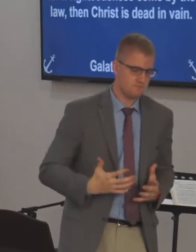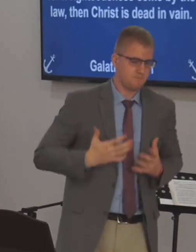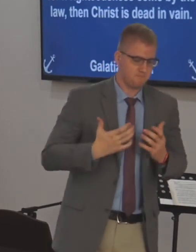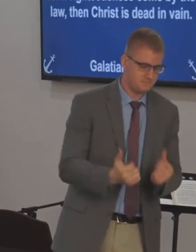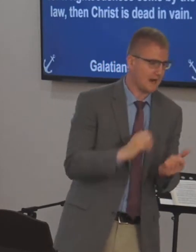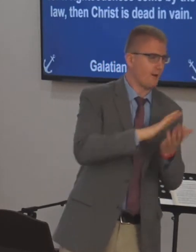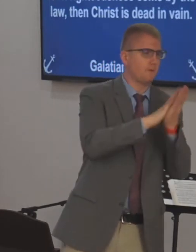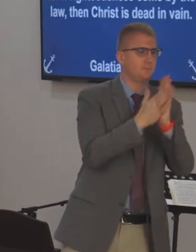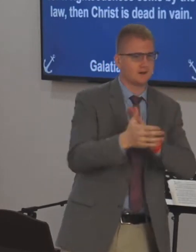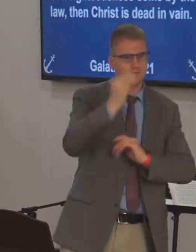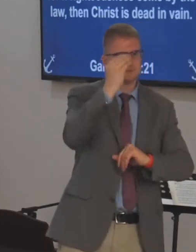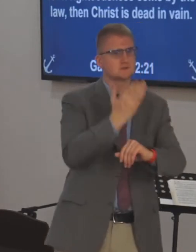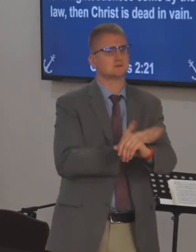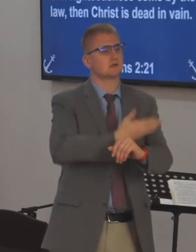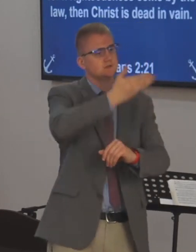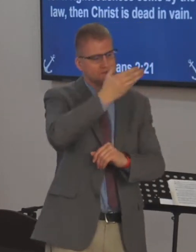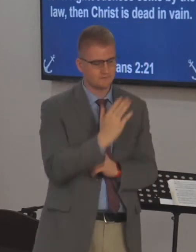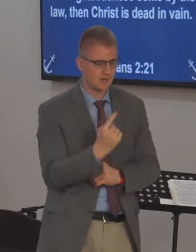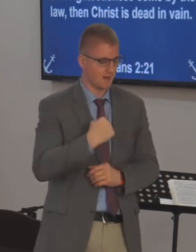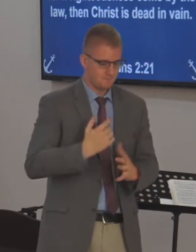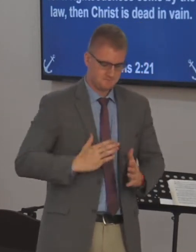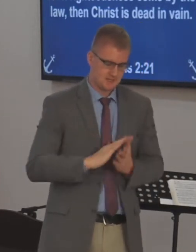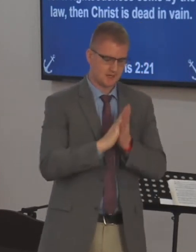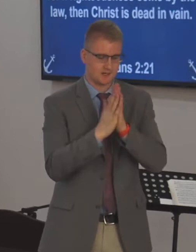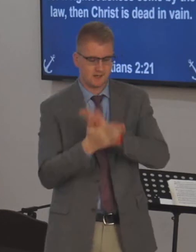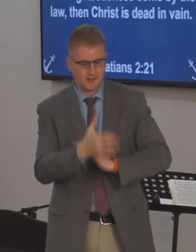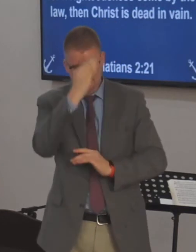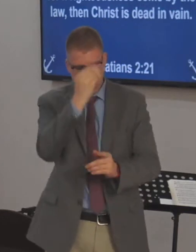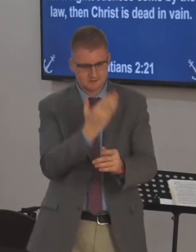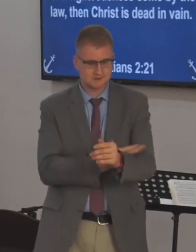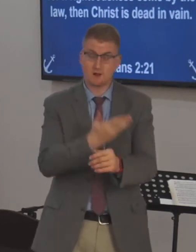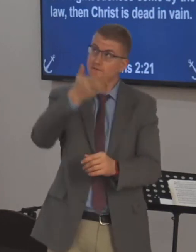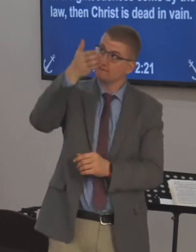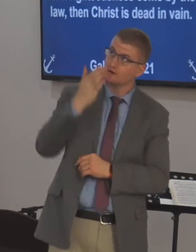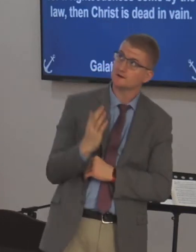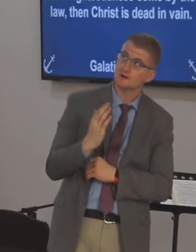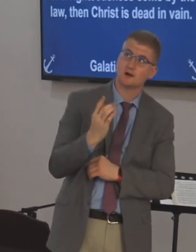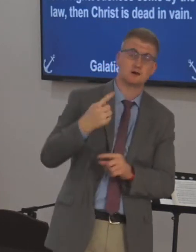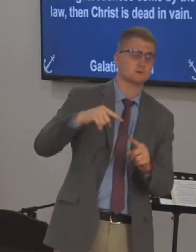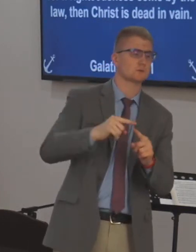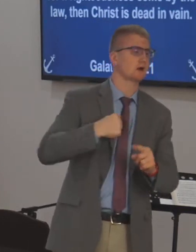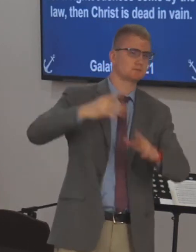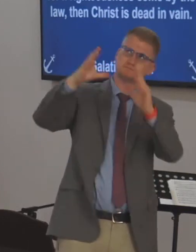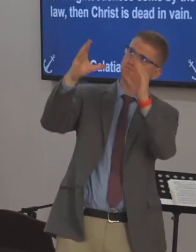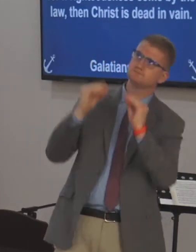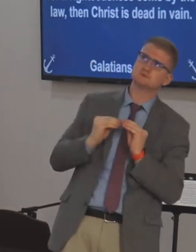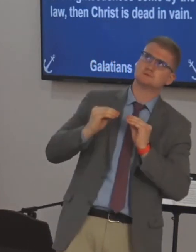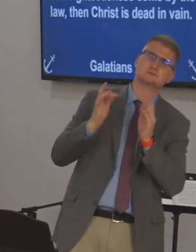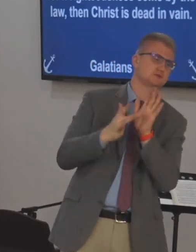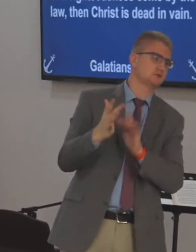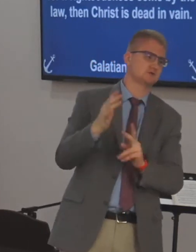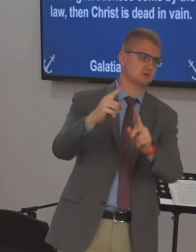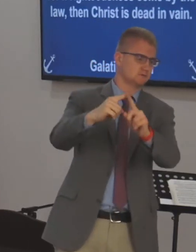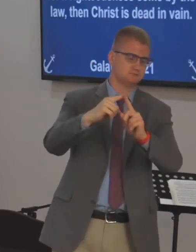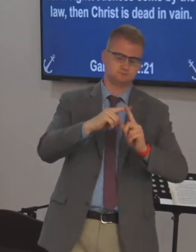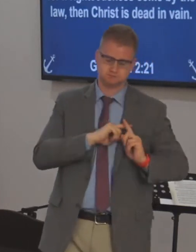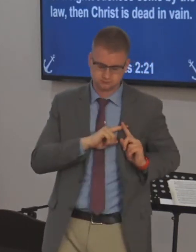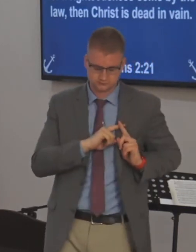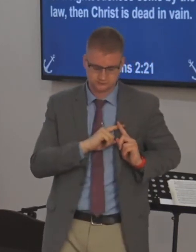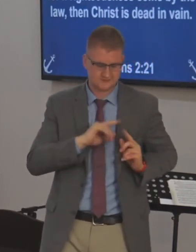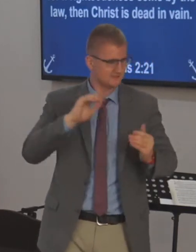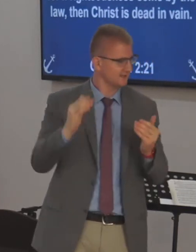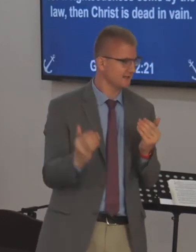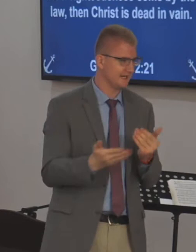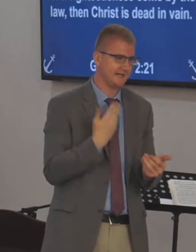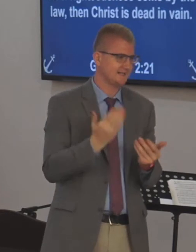to become the sons of God. I became a son of God when I received Jesus Christ. That's as easy as it is to get saved.